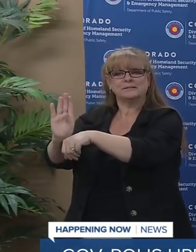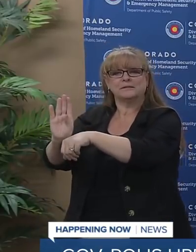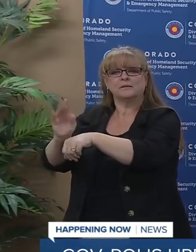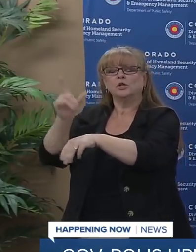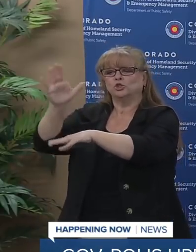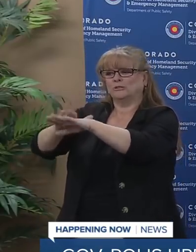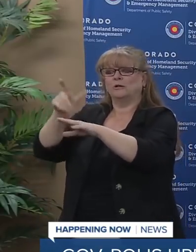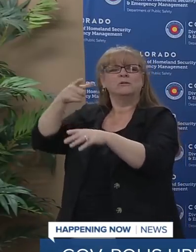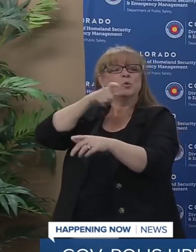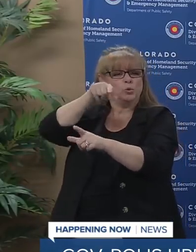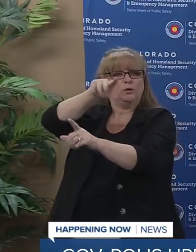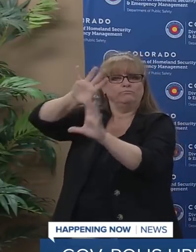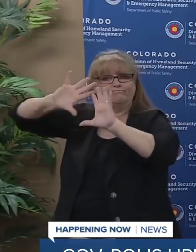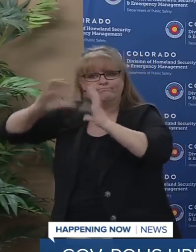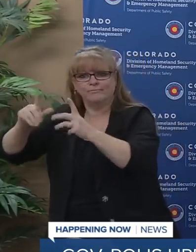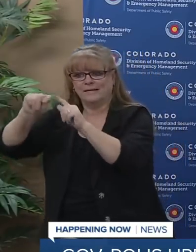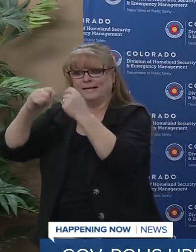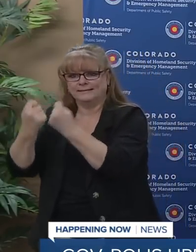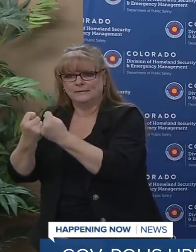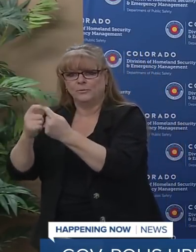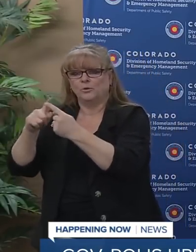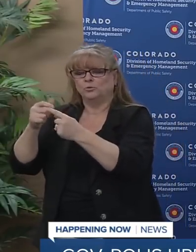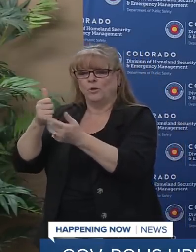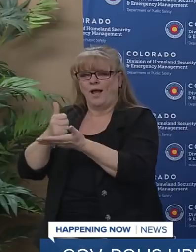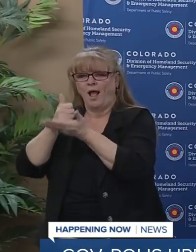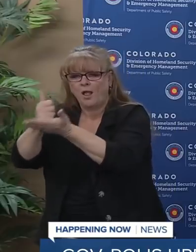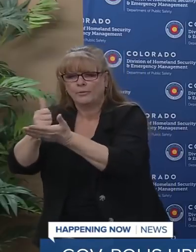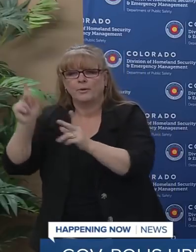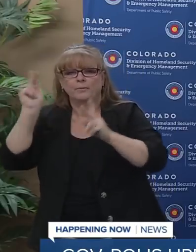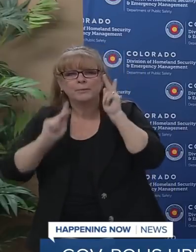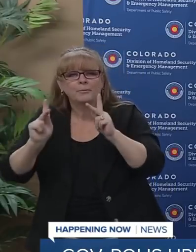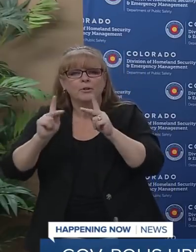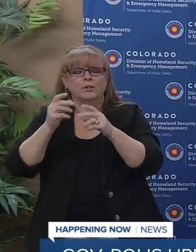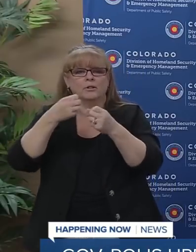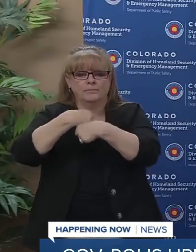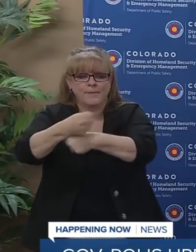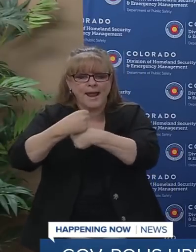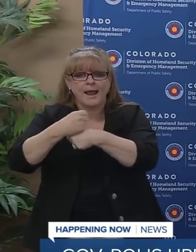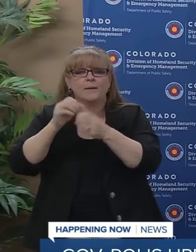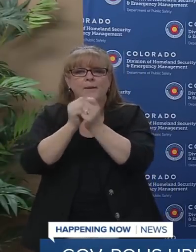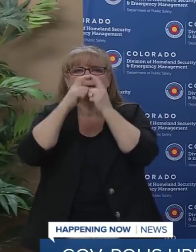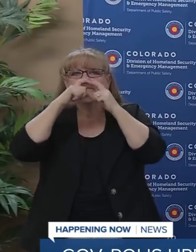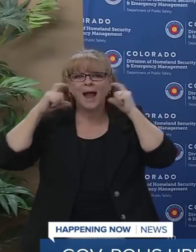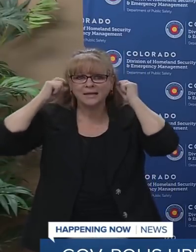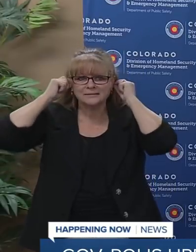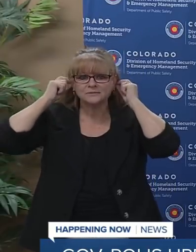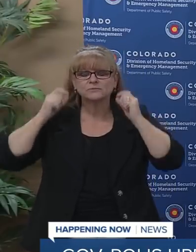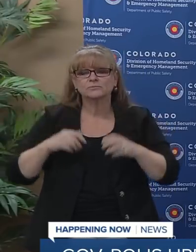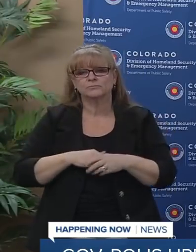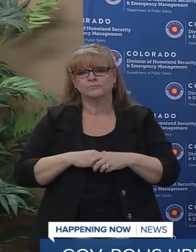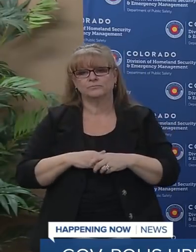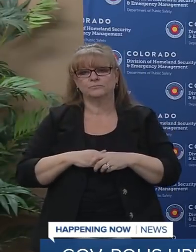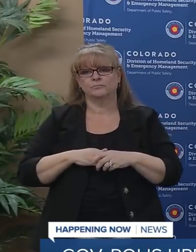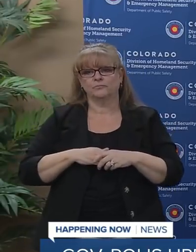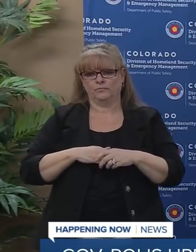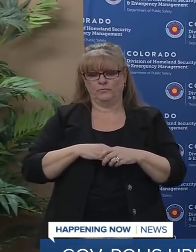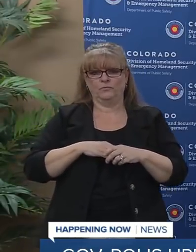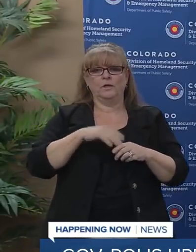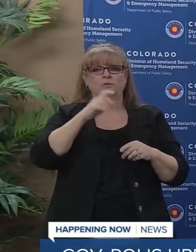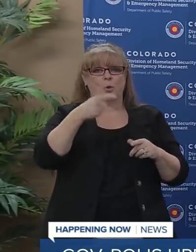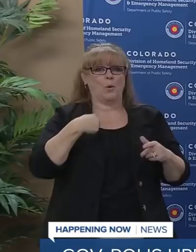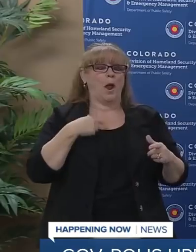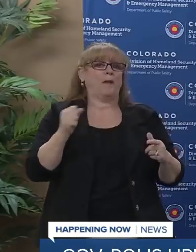days now. We've been working on rolling out this mask piece with the community side, with the business side, and I'm very excited that she's